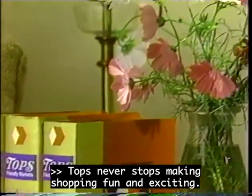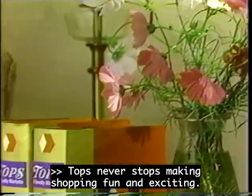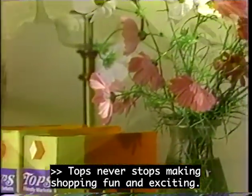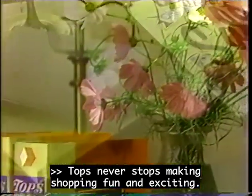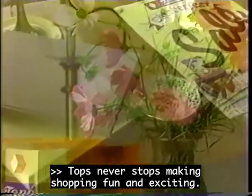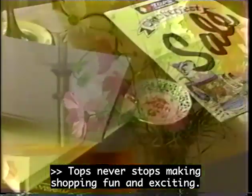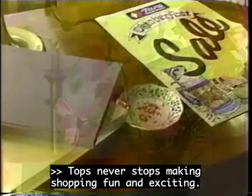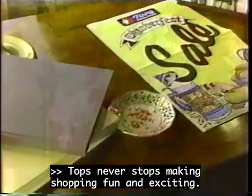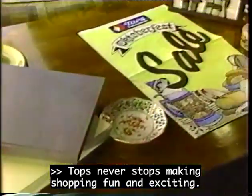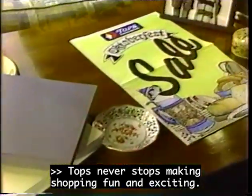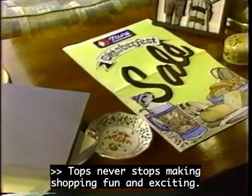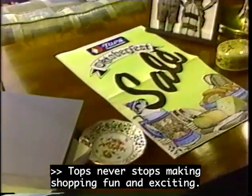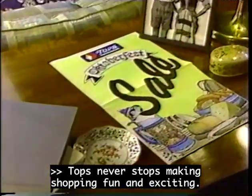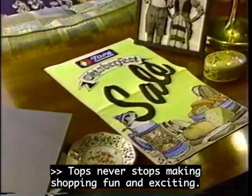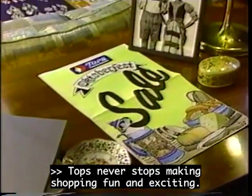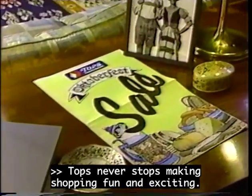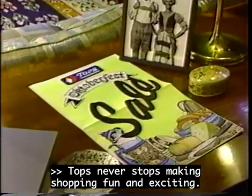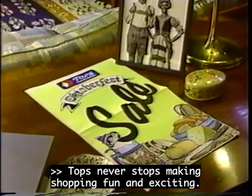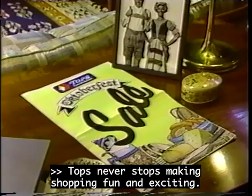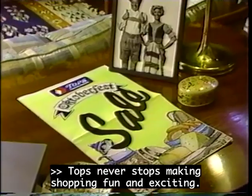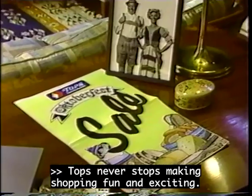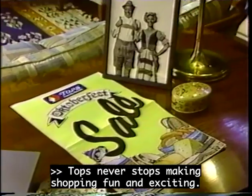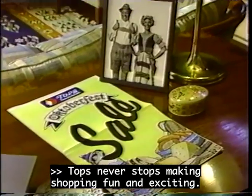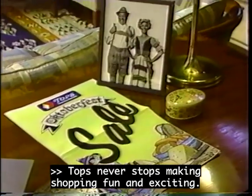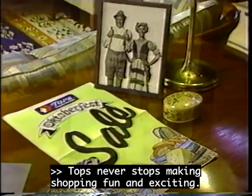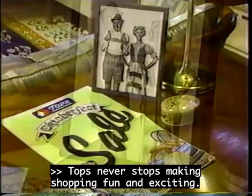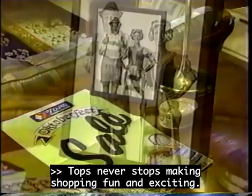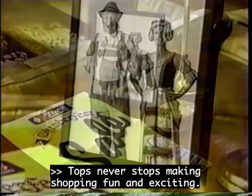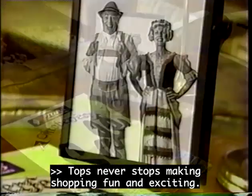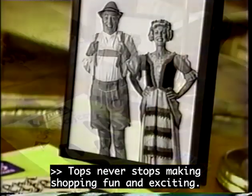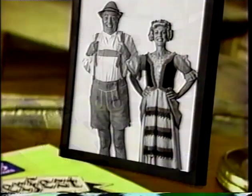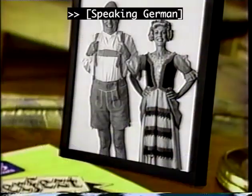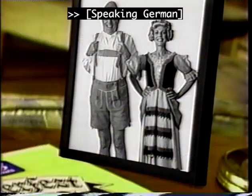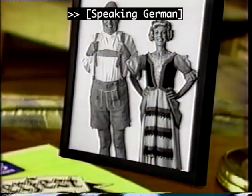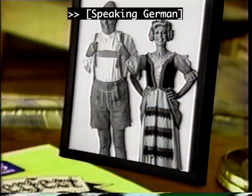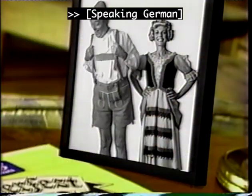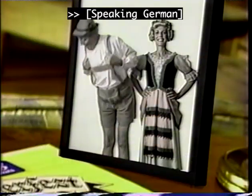Tops never stops making shopping fun and exciting.